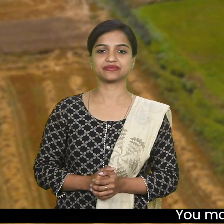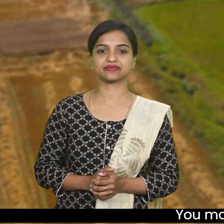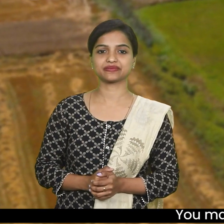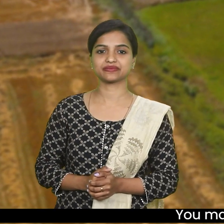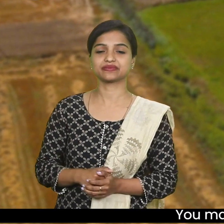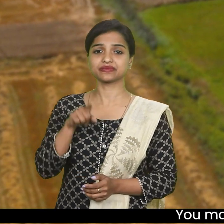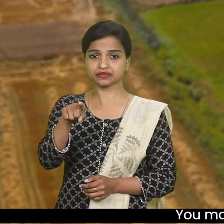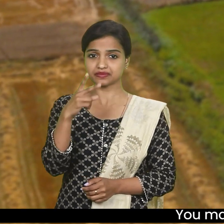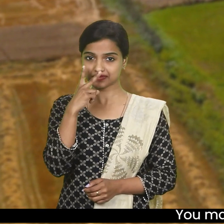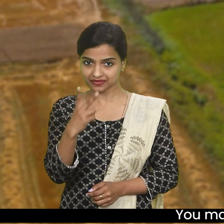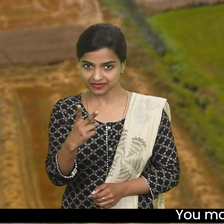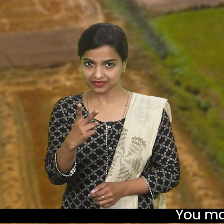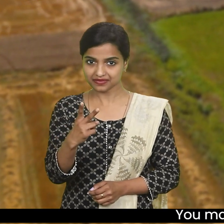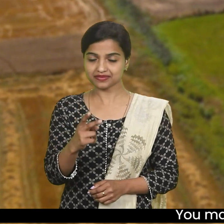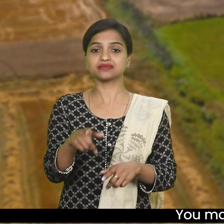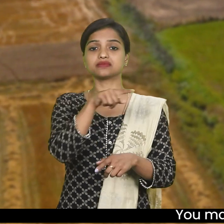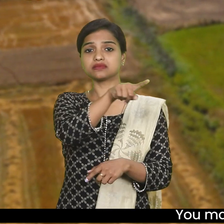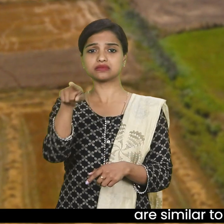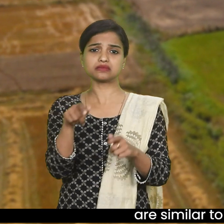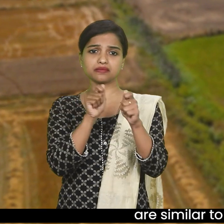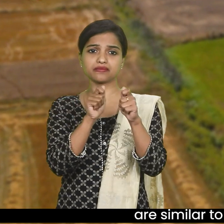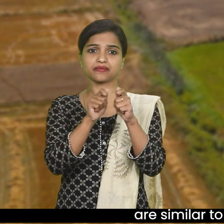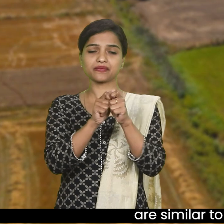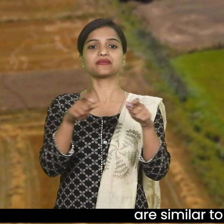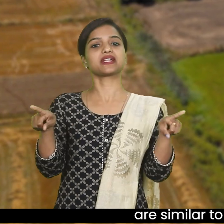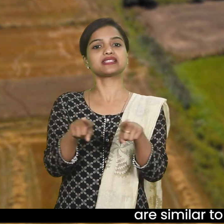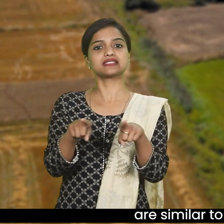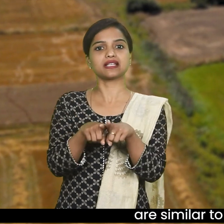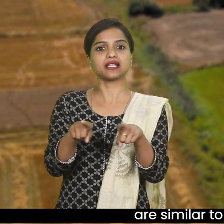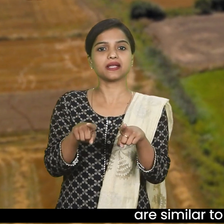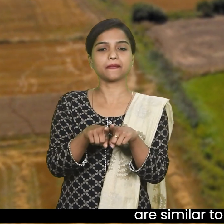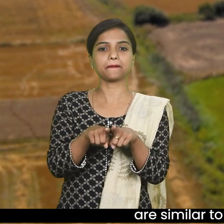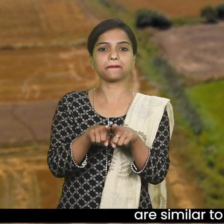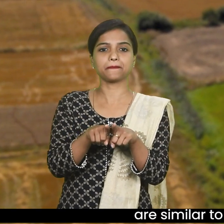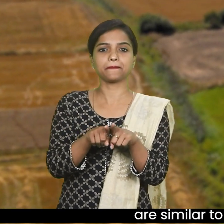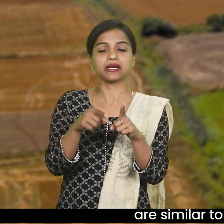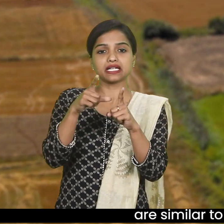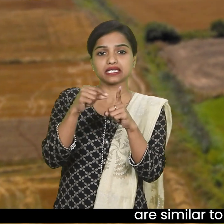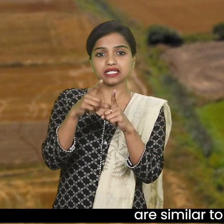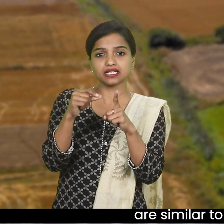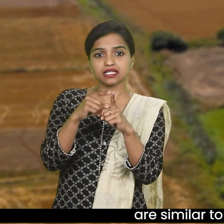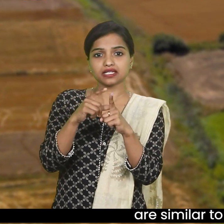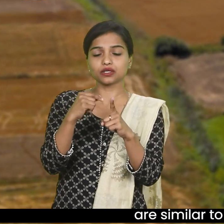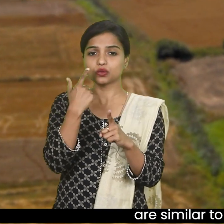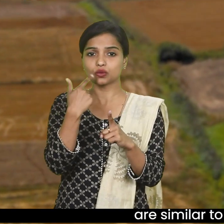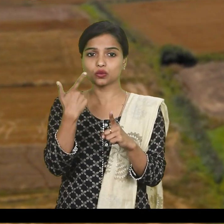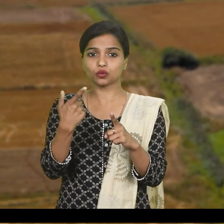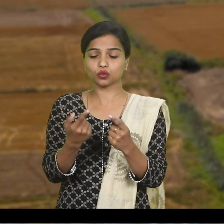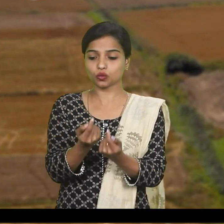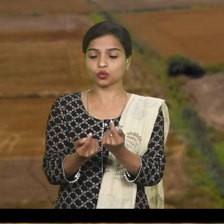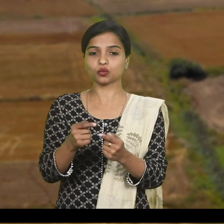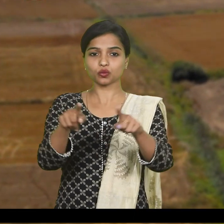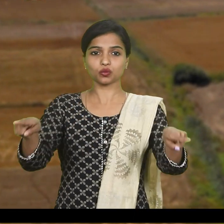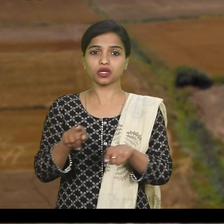You may find that these activities are similar to those carried out by a gardener